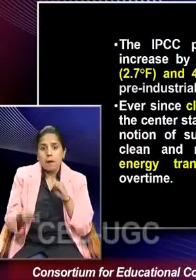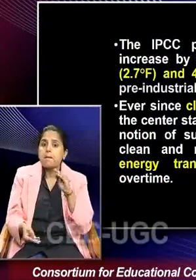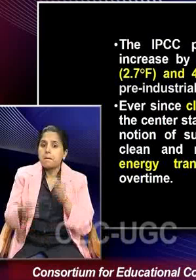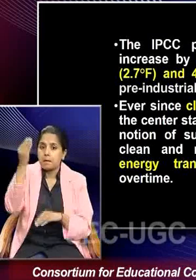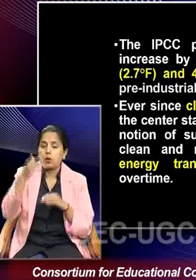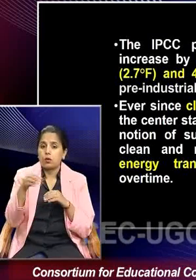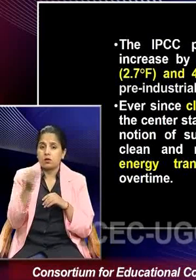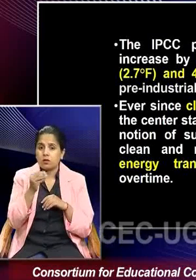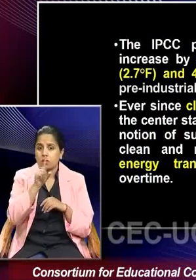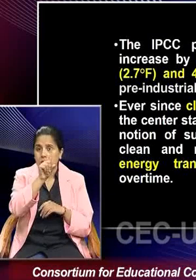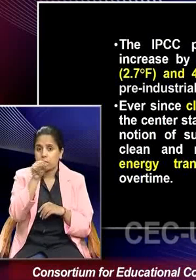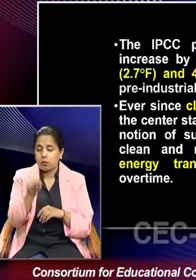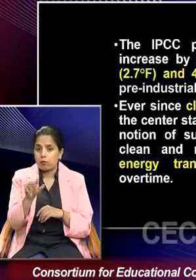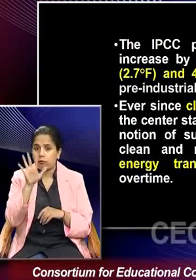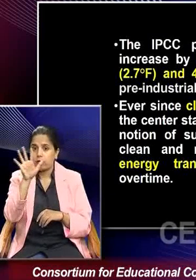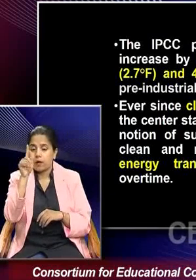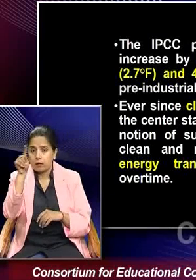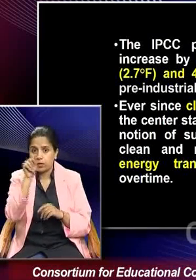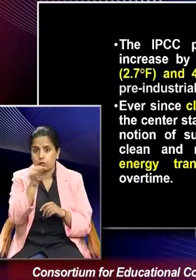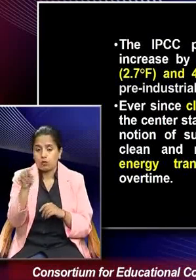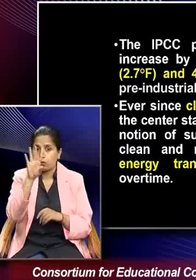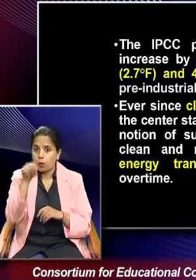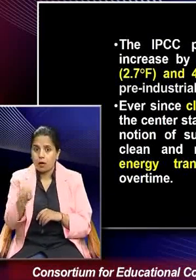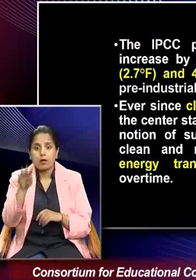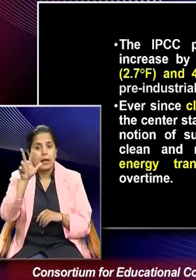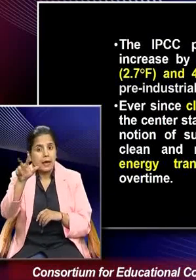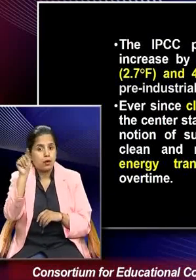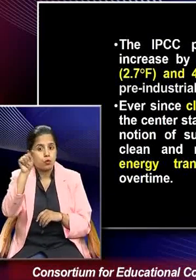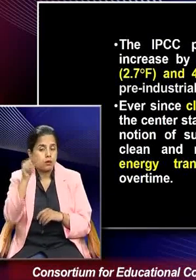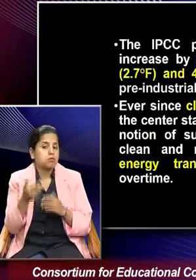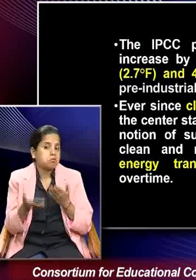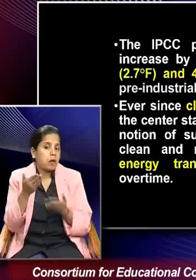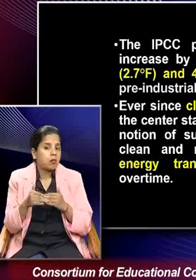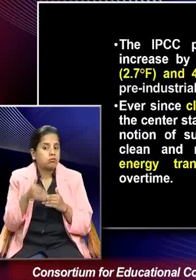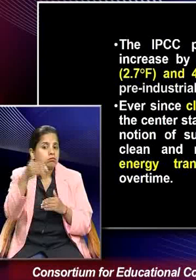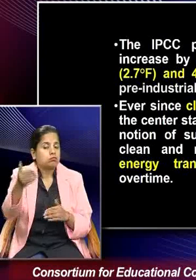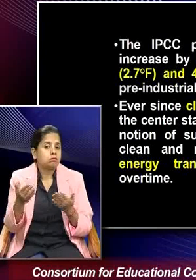between 1.5 to 4.8 degrees centigrade.